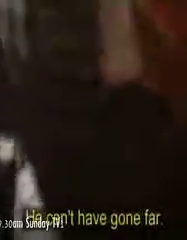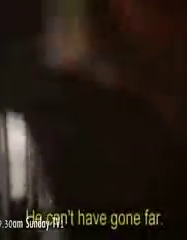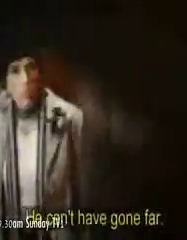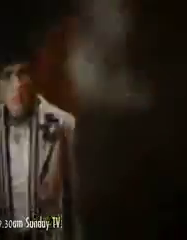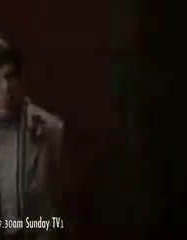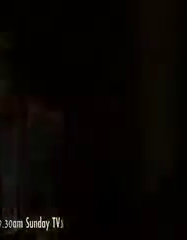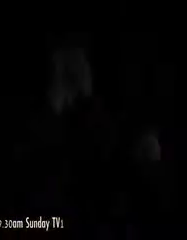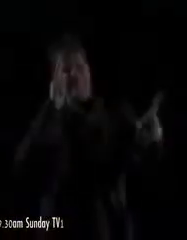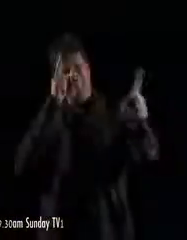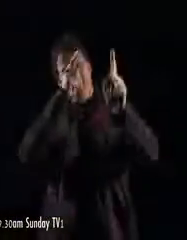far.